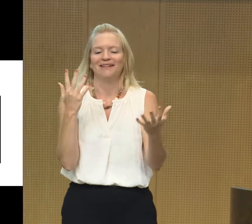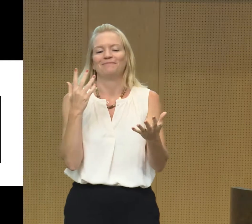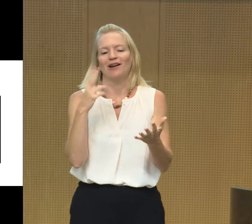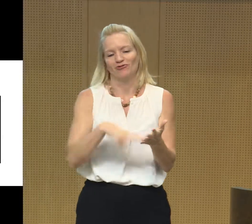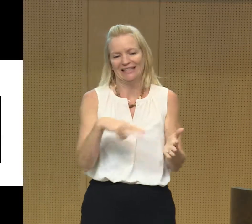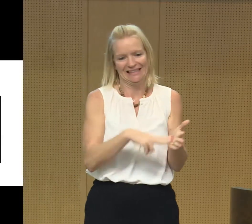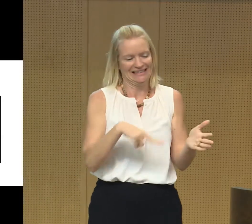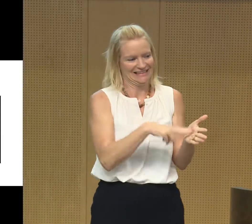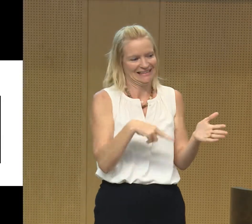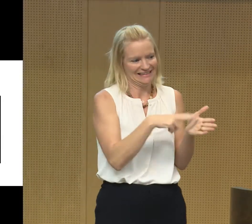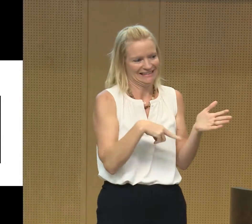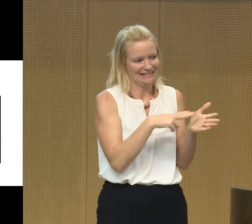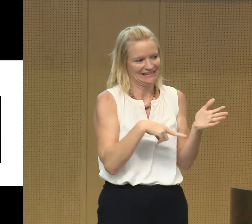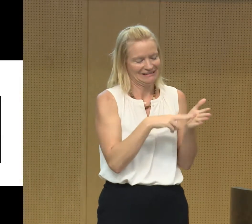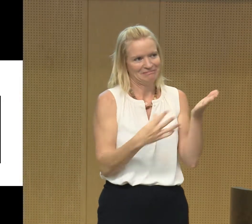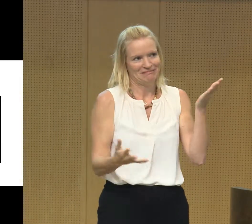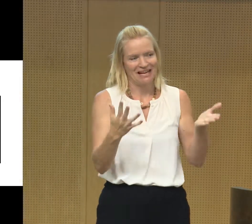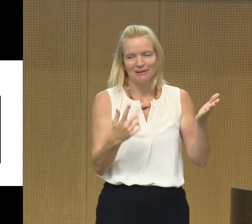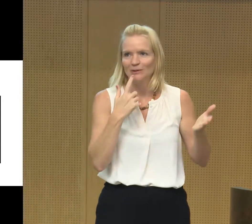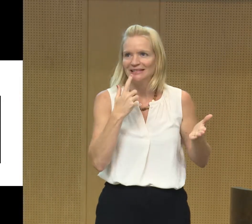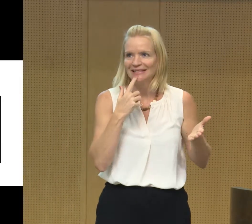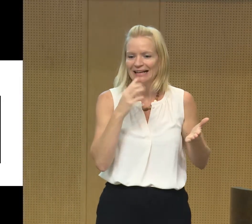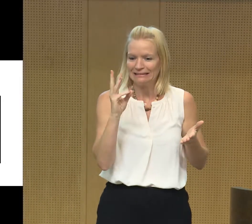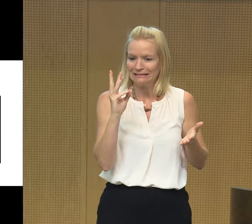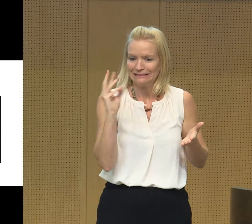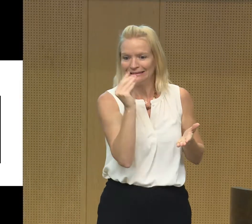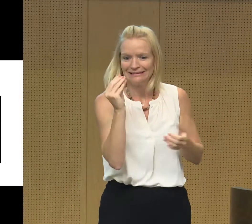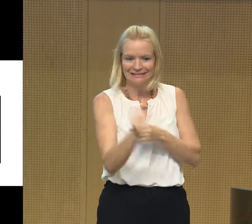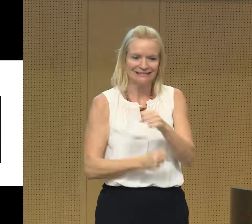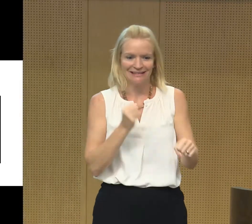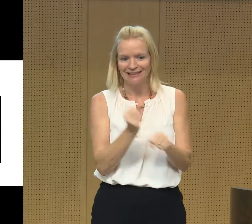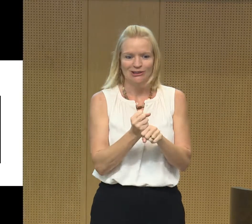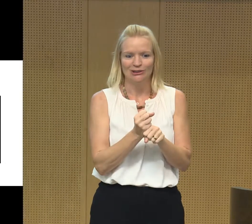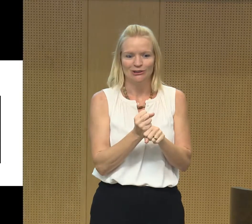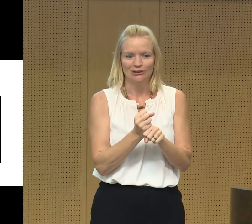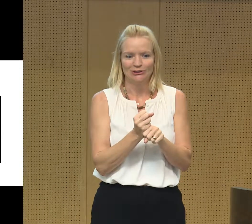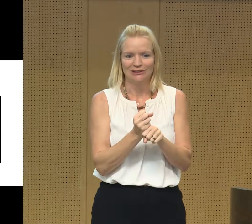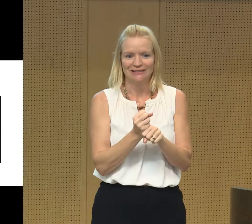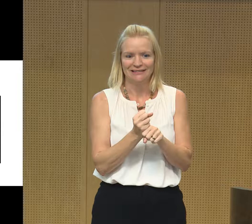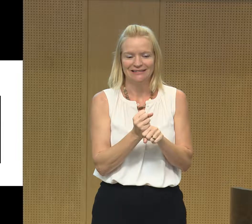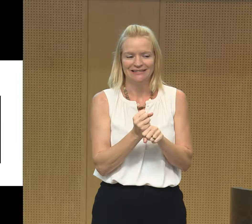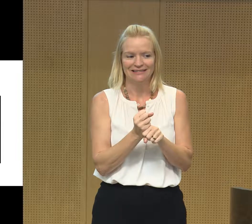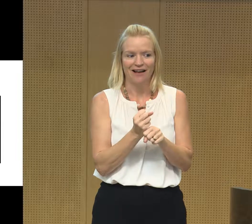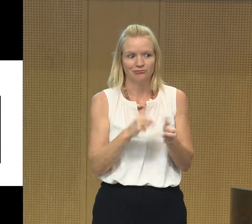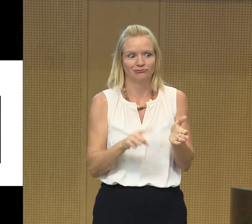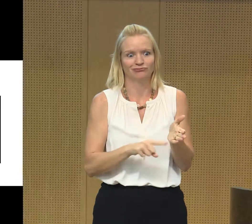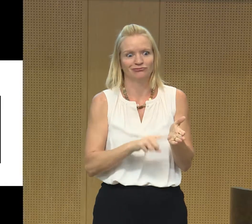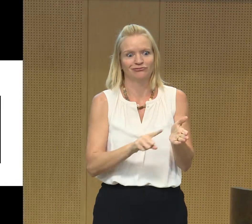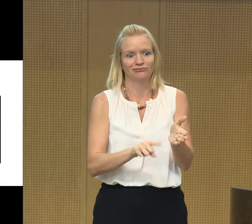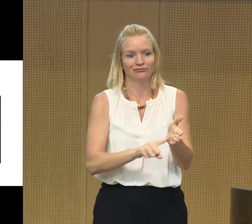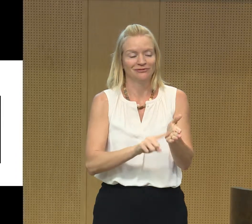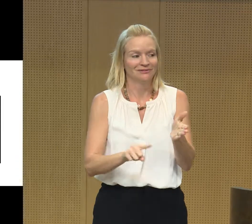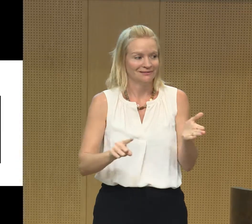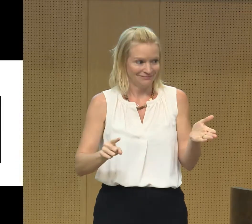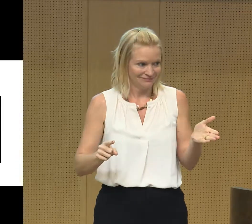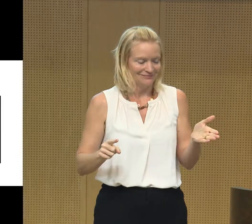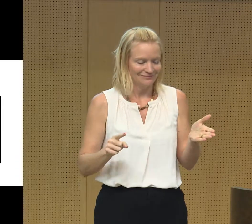So we know a lot of information about what our eyes do when we read. There's about 60 years